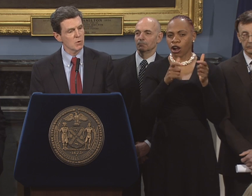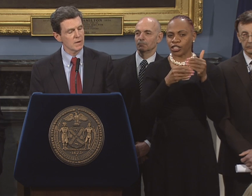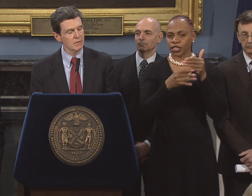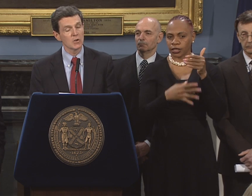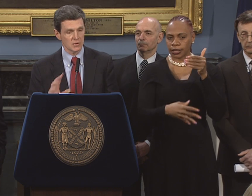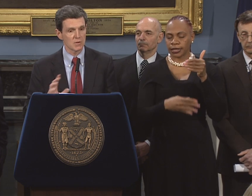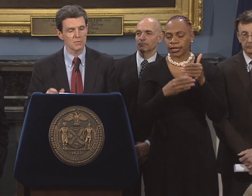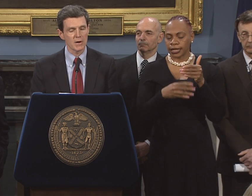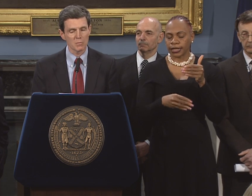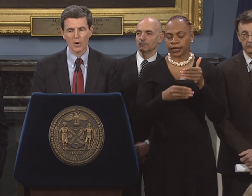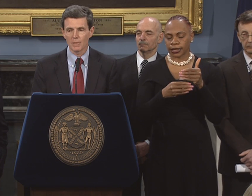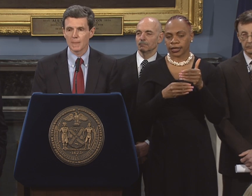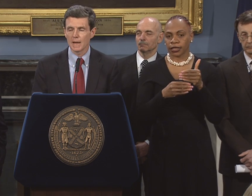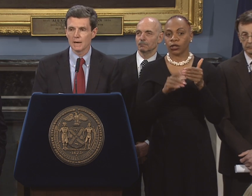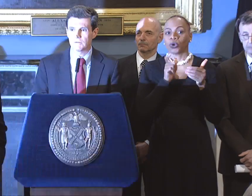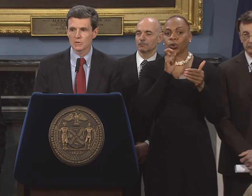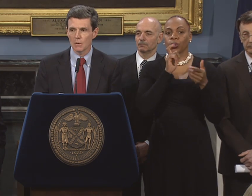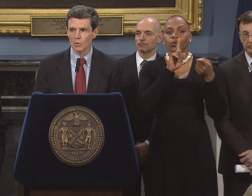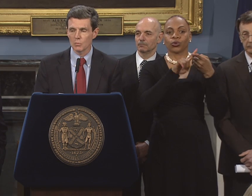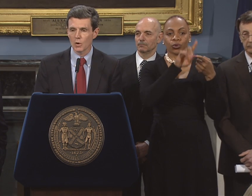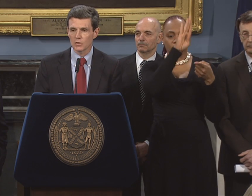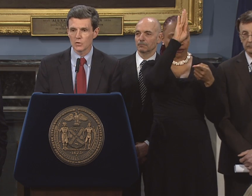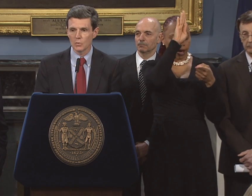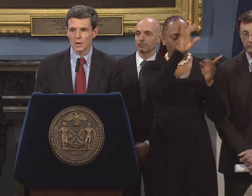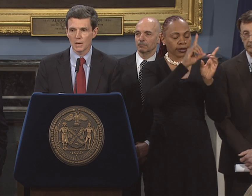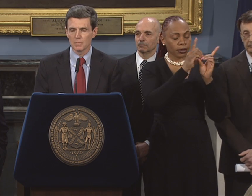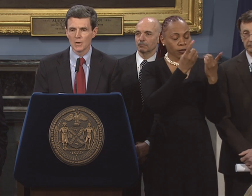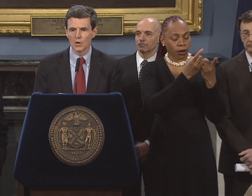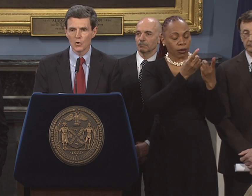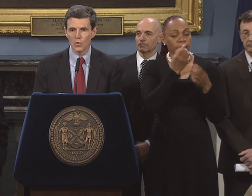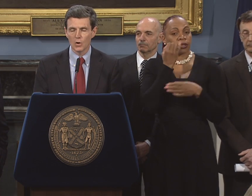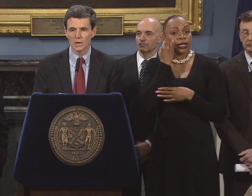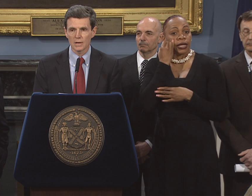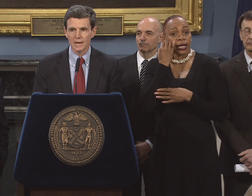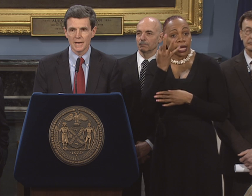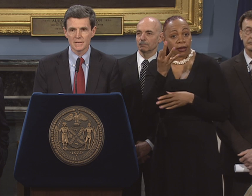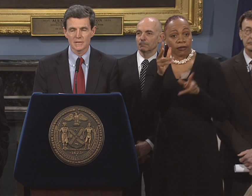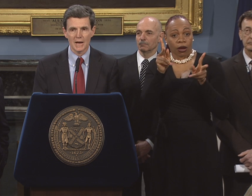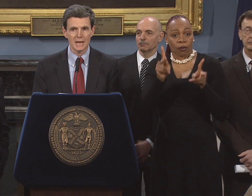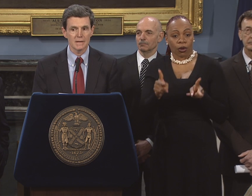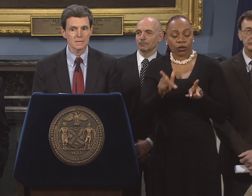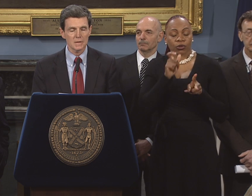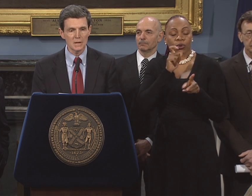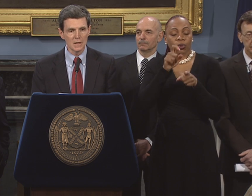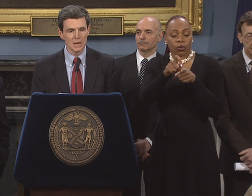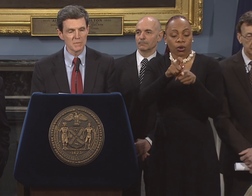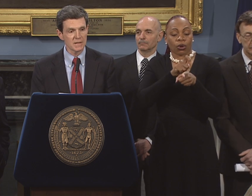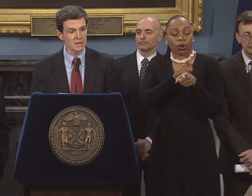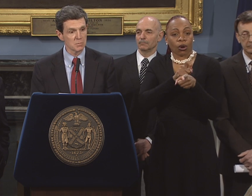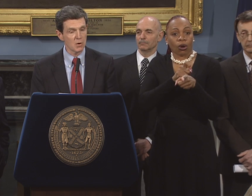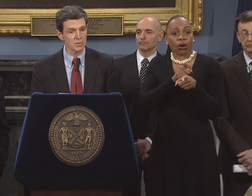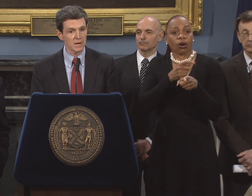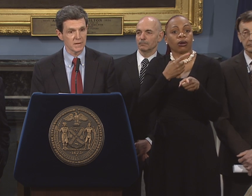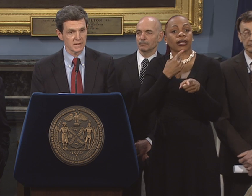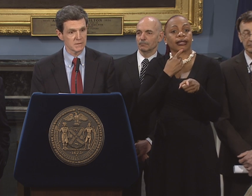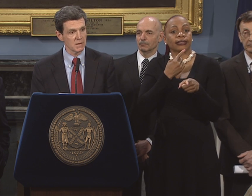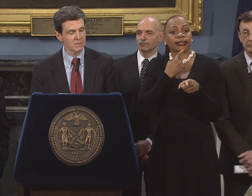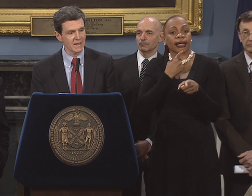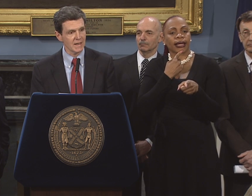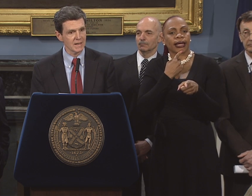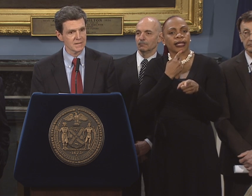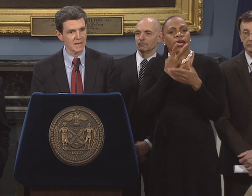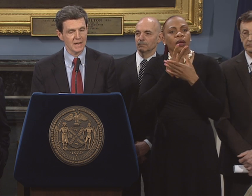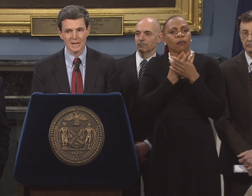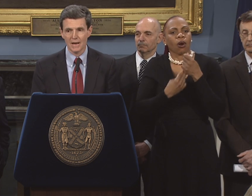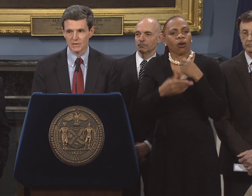If someone, to the fire department, if someone were to call and cite that there's both a smell